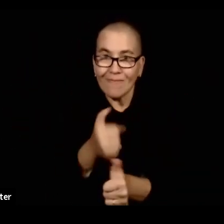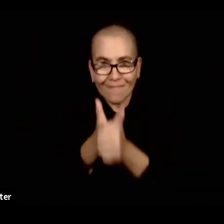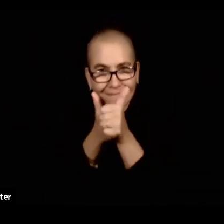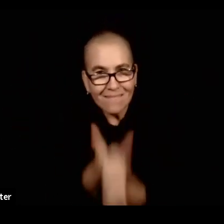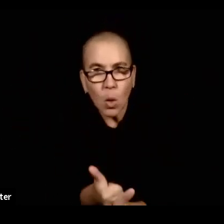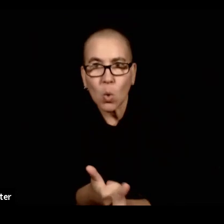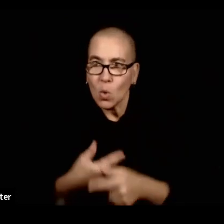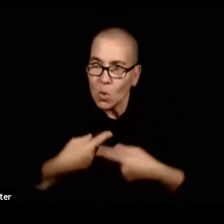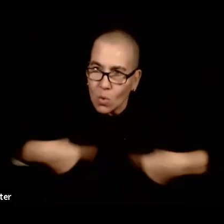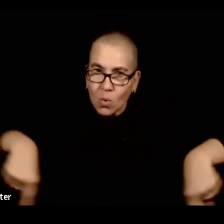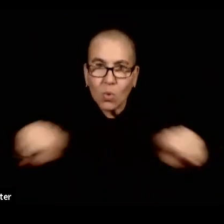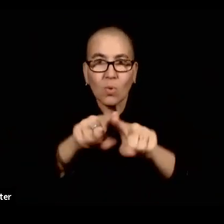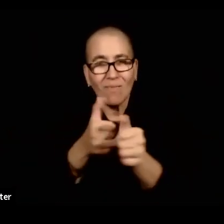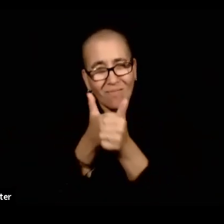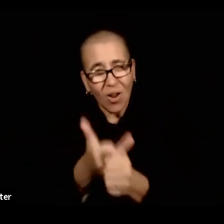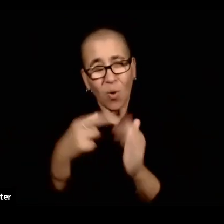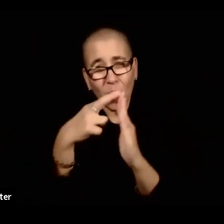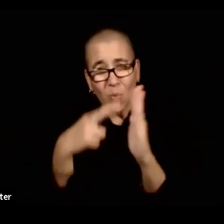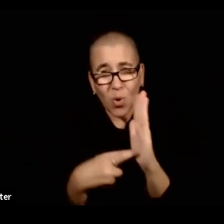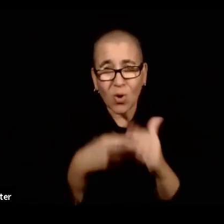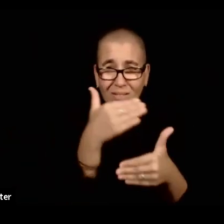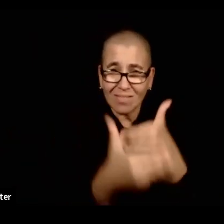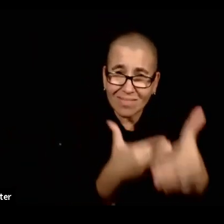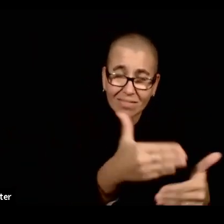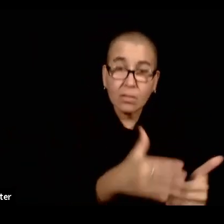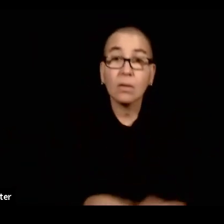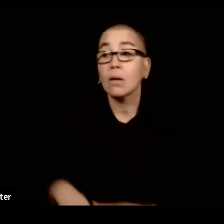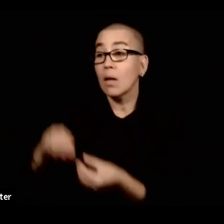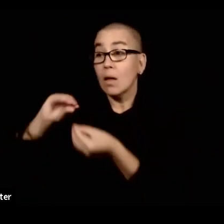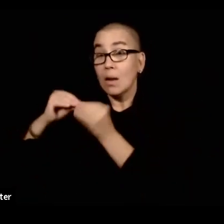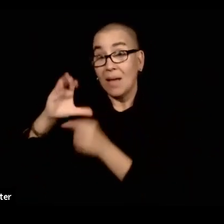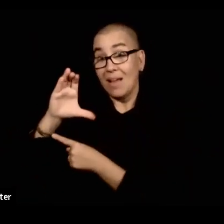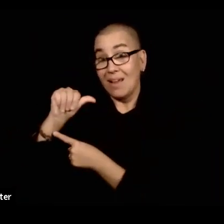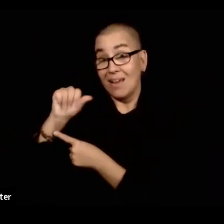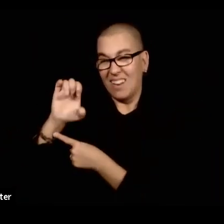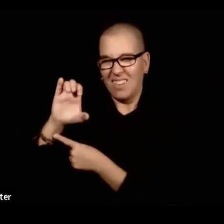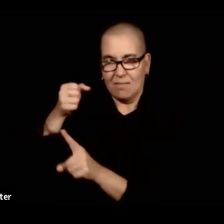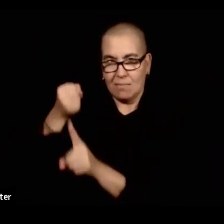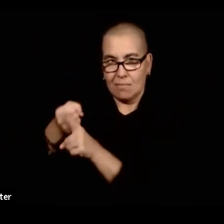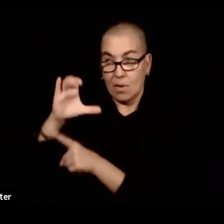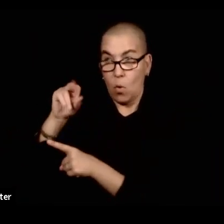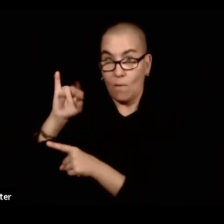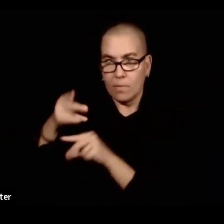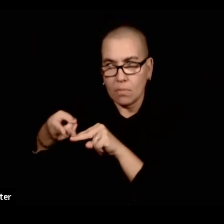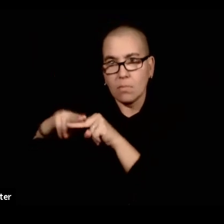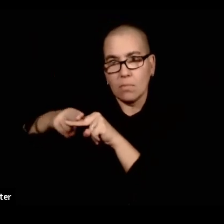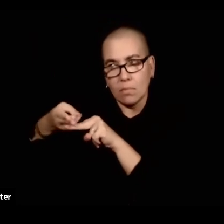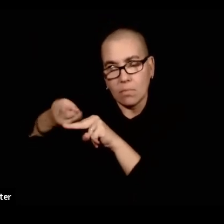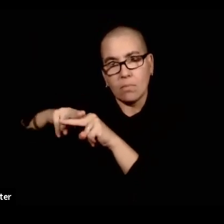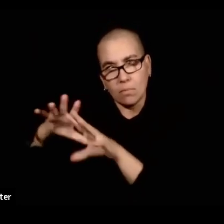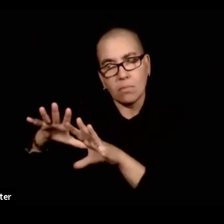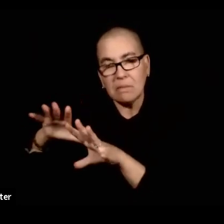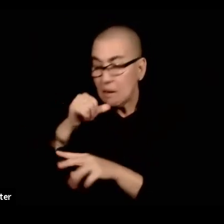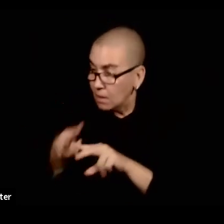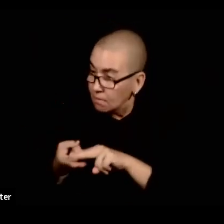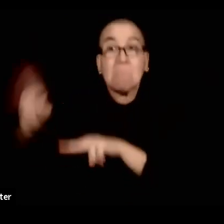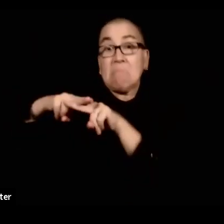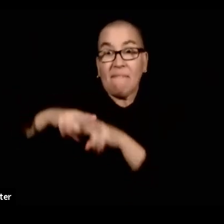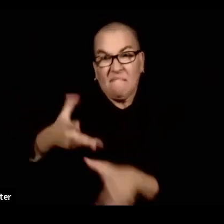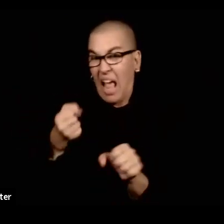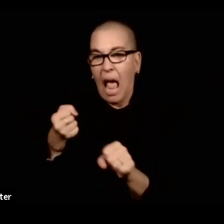numbers go up and when we see those challenges with increased cases, increased use of ICU, then that is